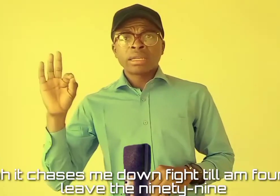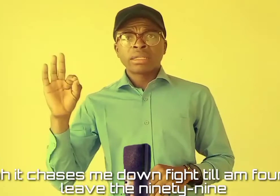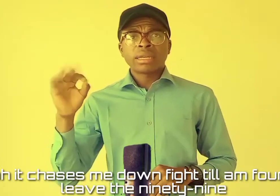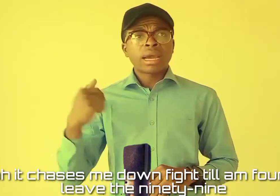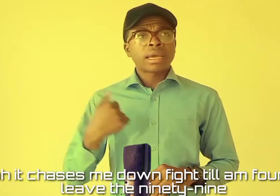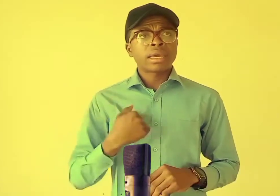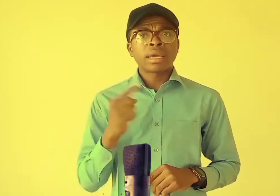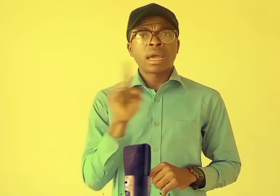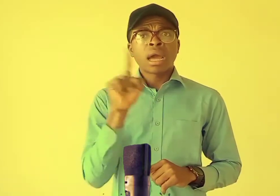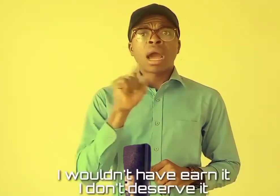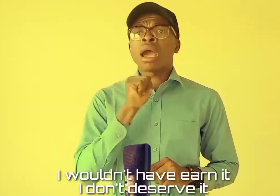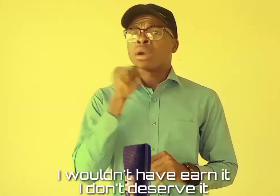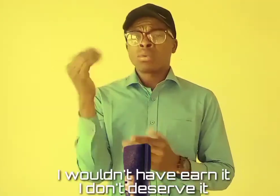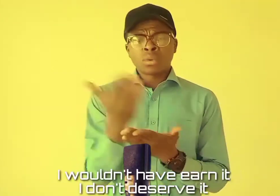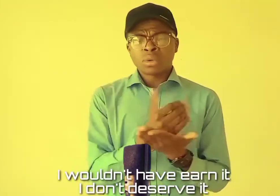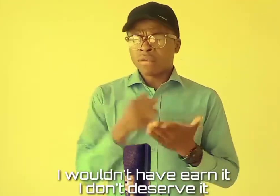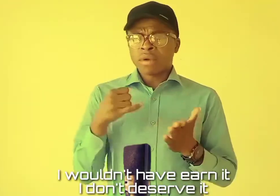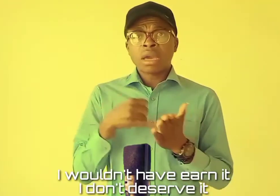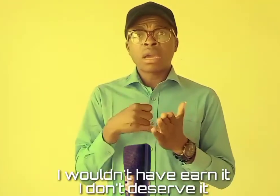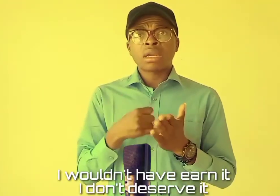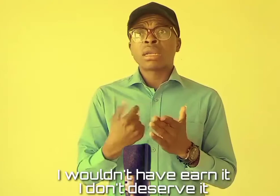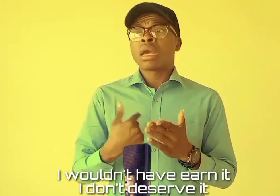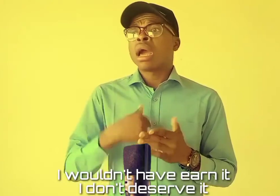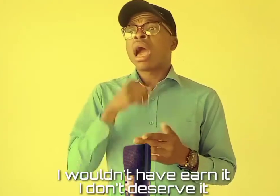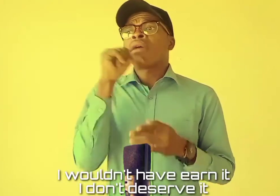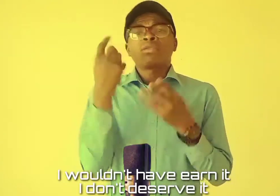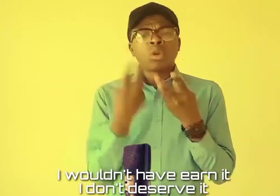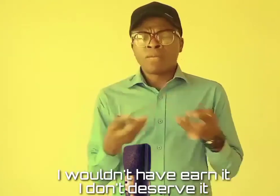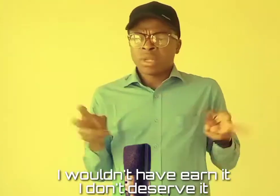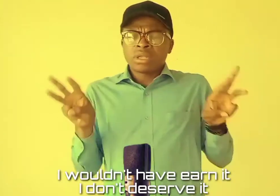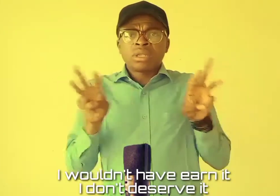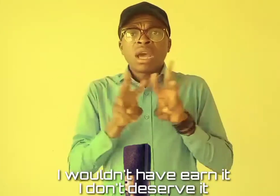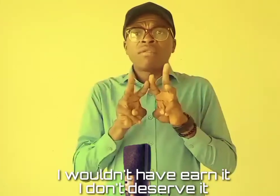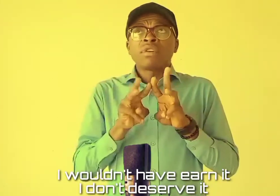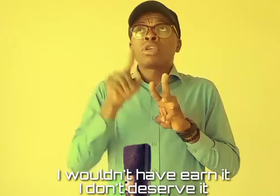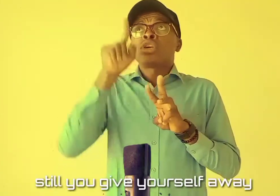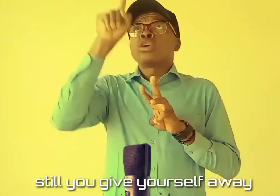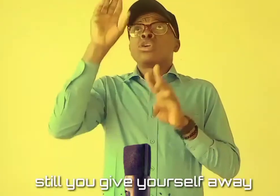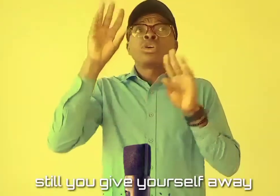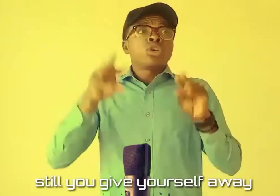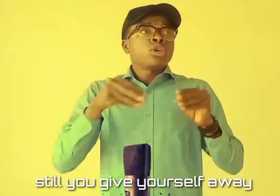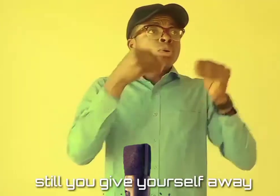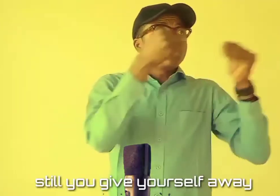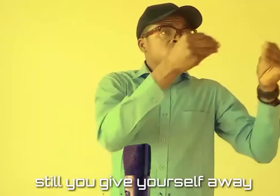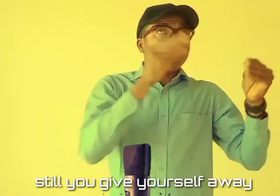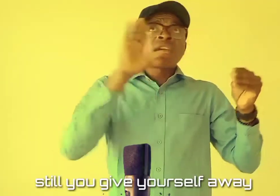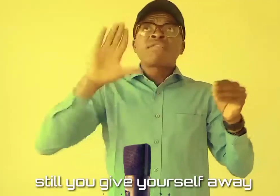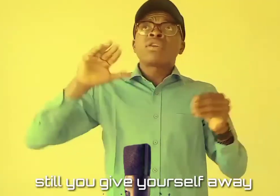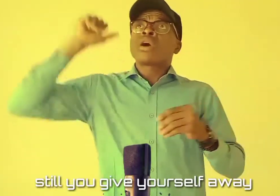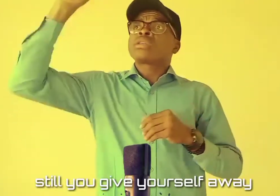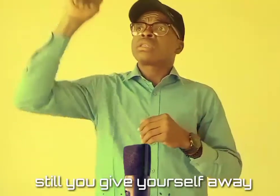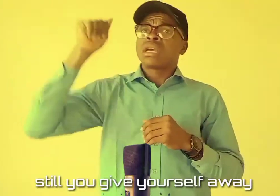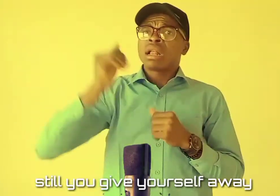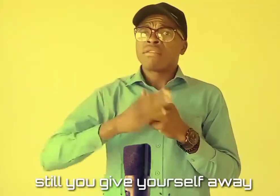tonight. I couldn't earn it, I don't deserve it, still you give yourself